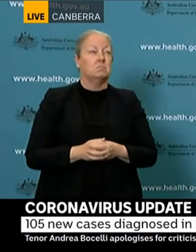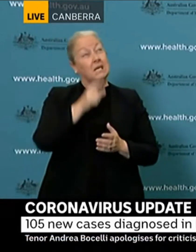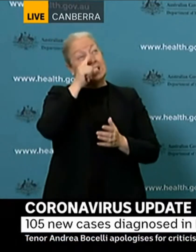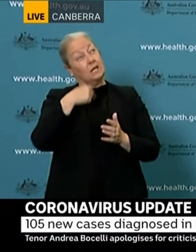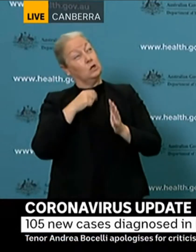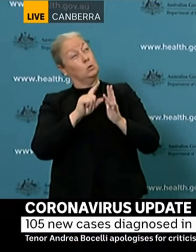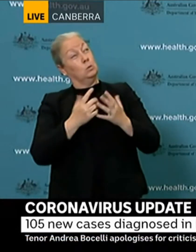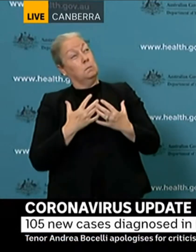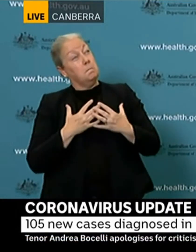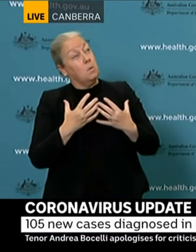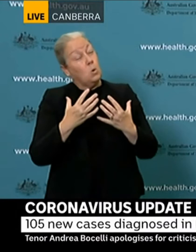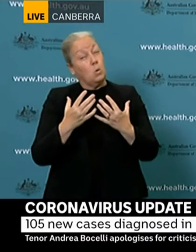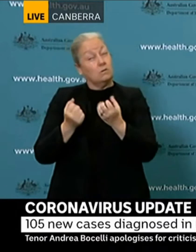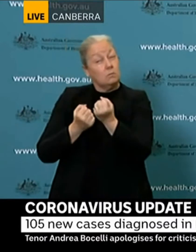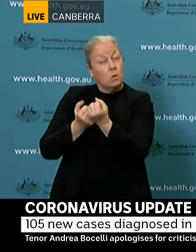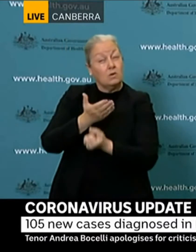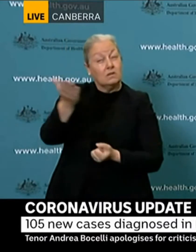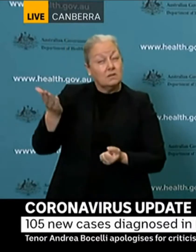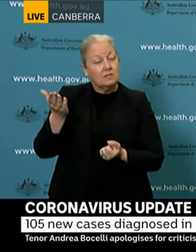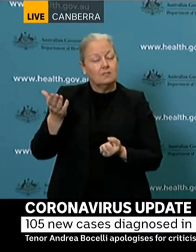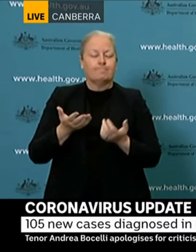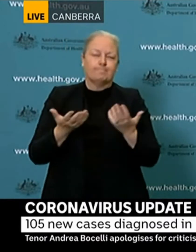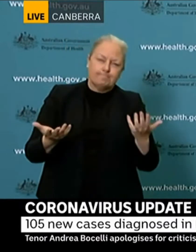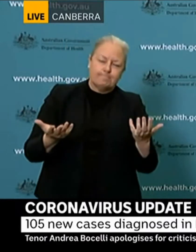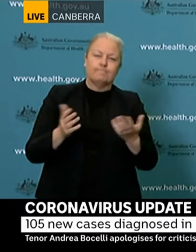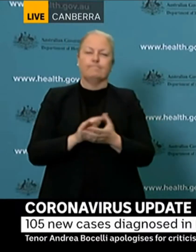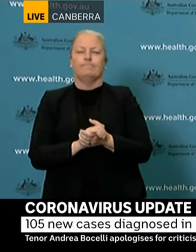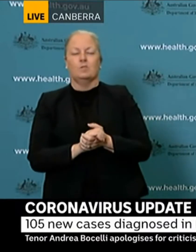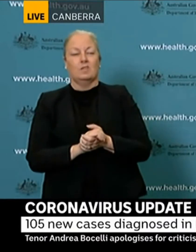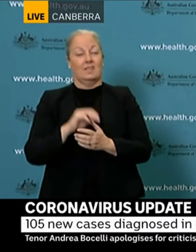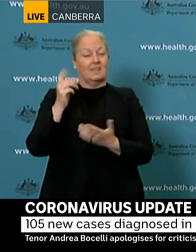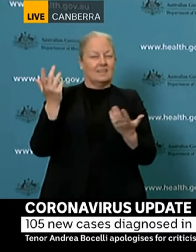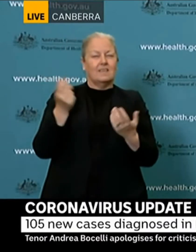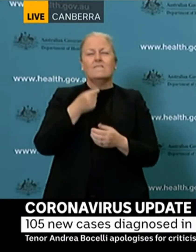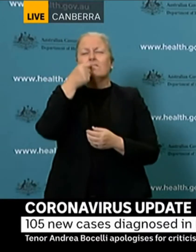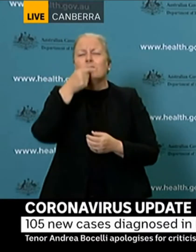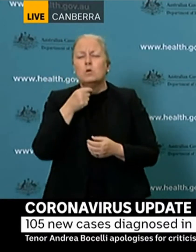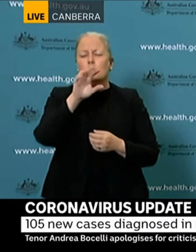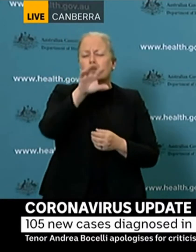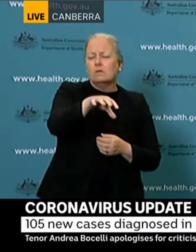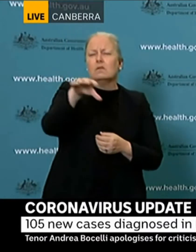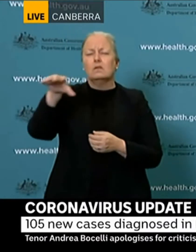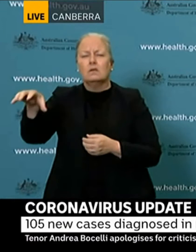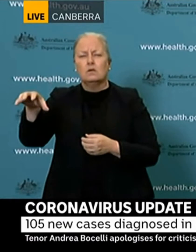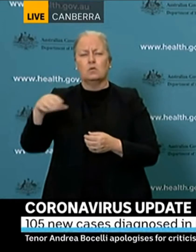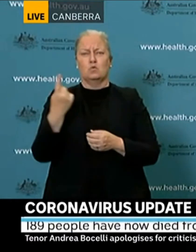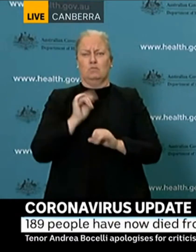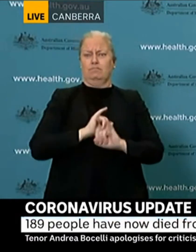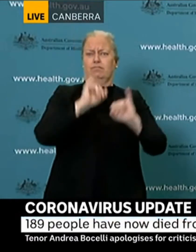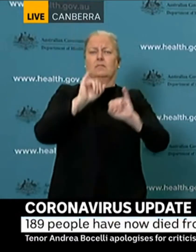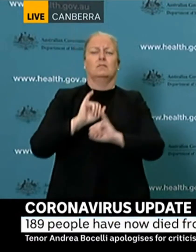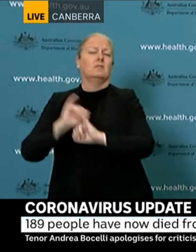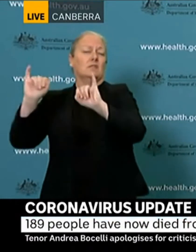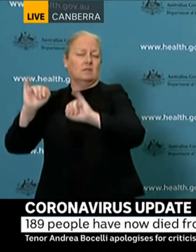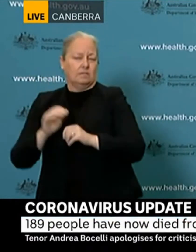seeing those difficult times now in a small number, I must say, of aged